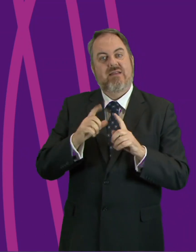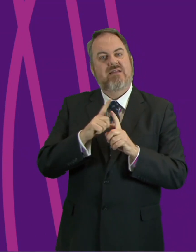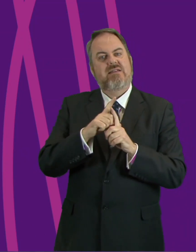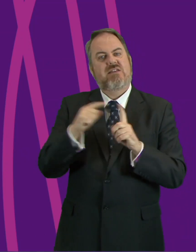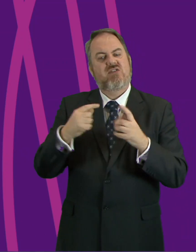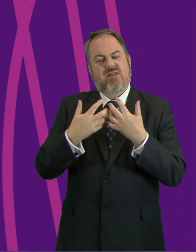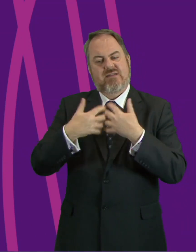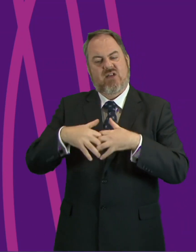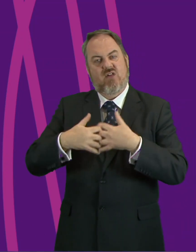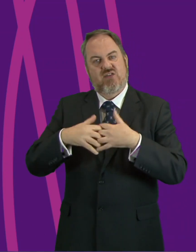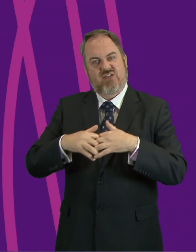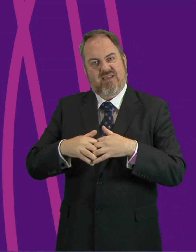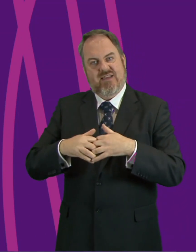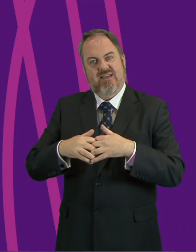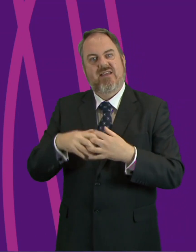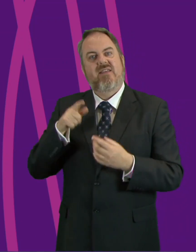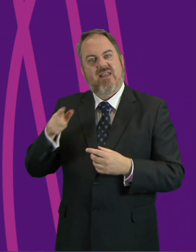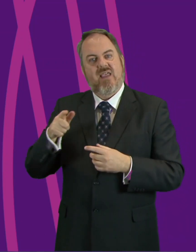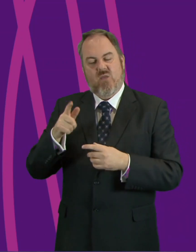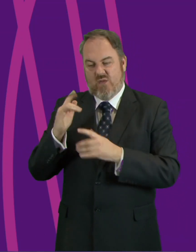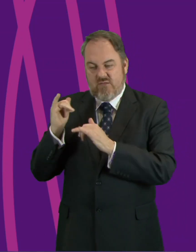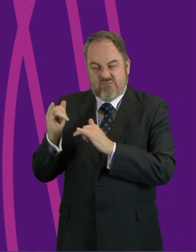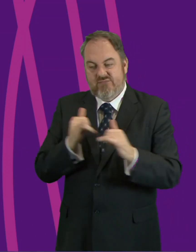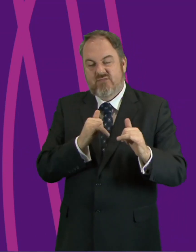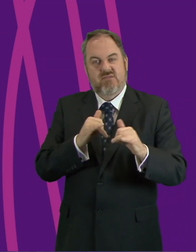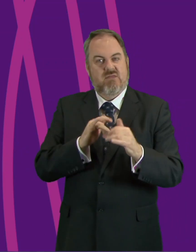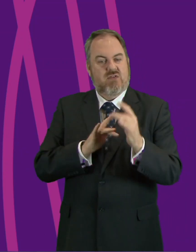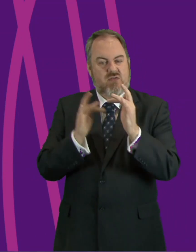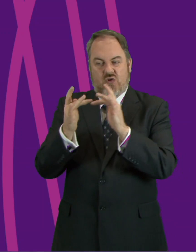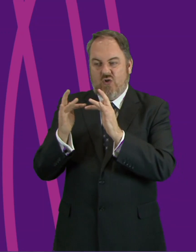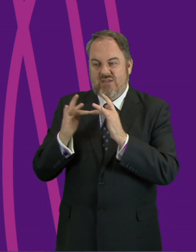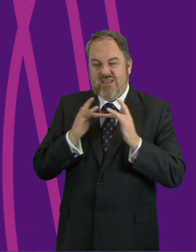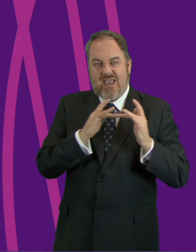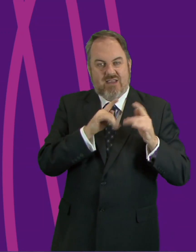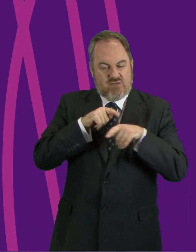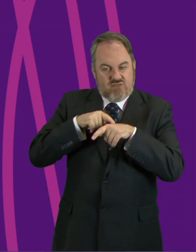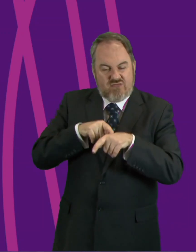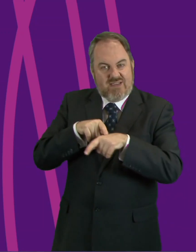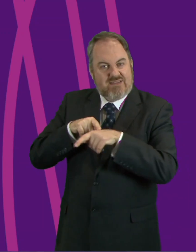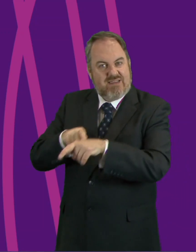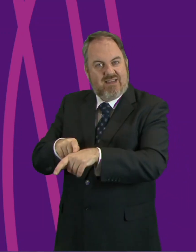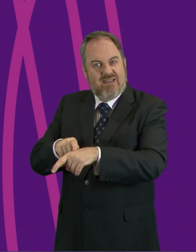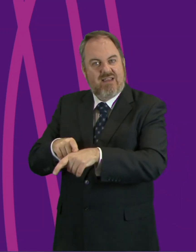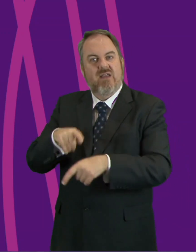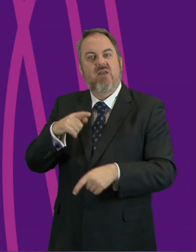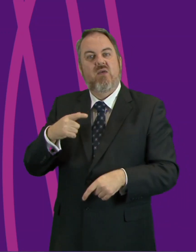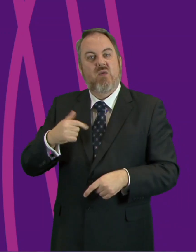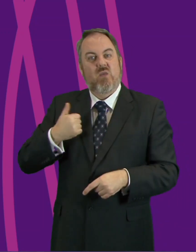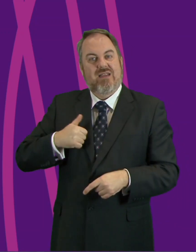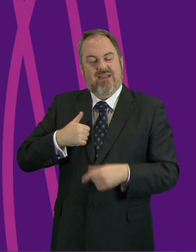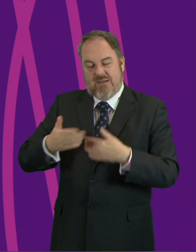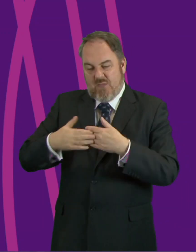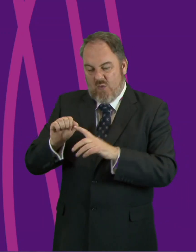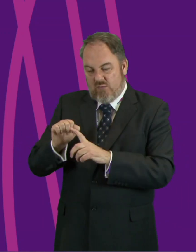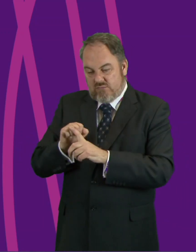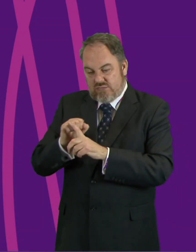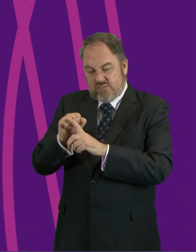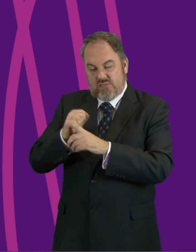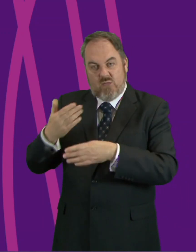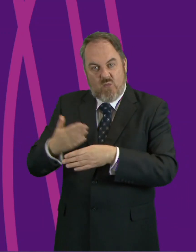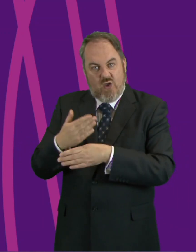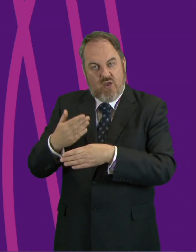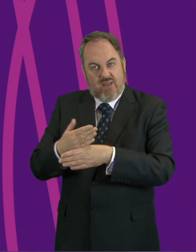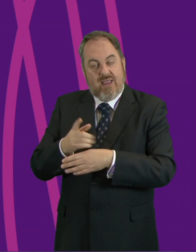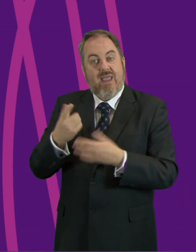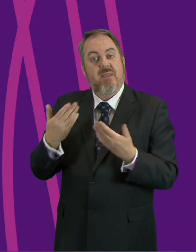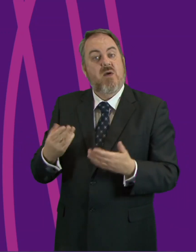targeted manual contact tracing led by our public health teams. There's some functionality we need that, as far as we're aware, the NHS